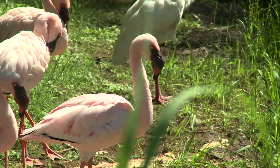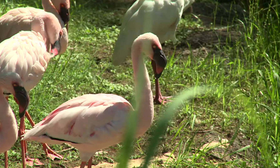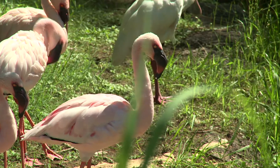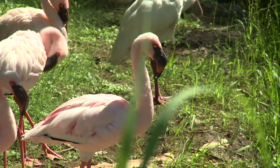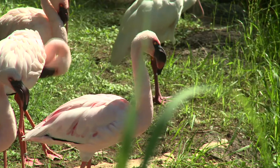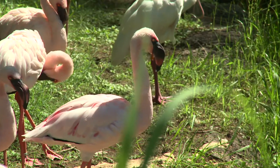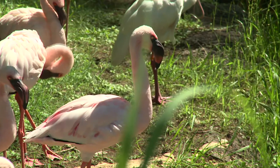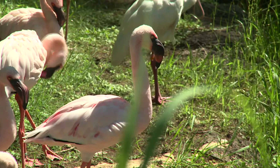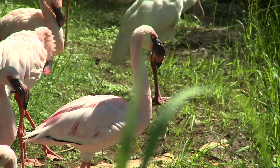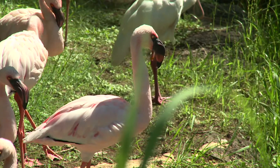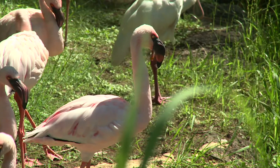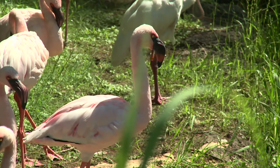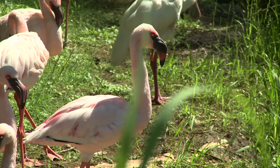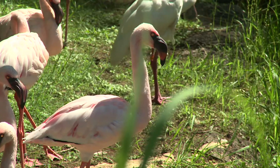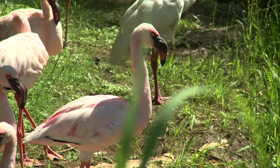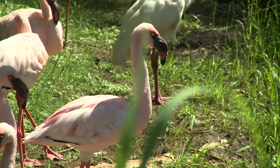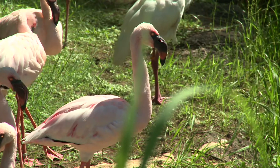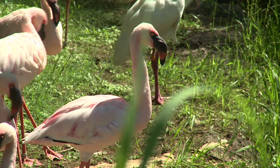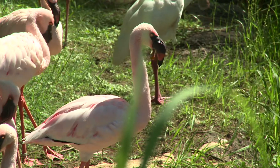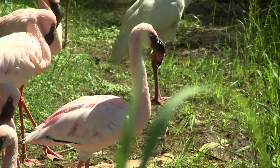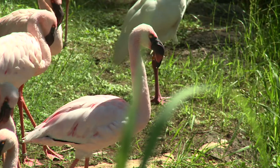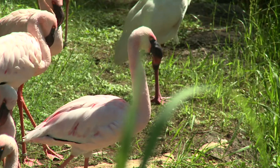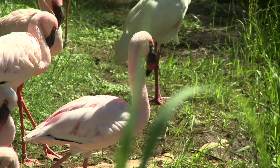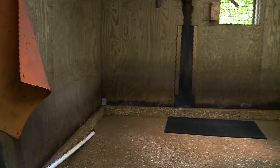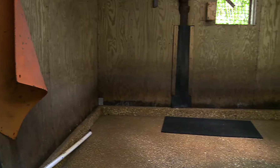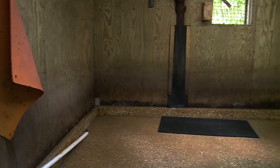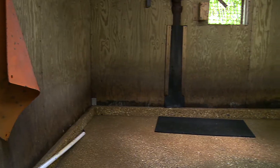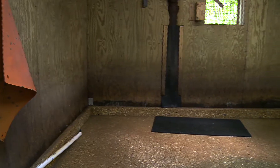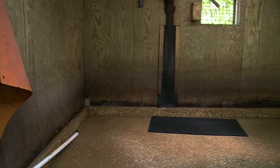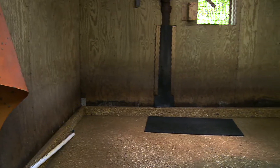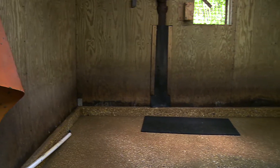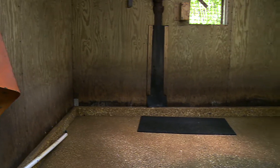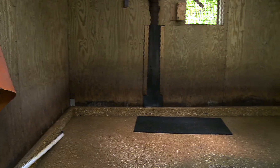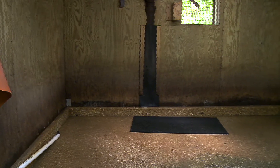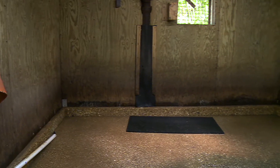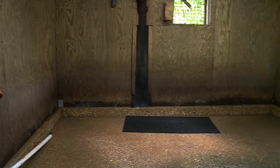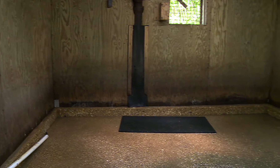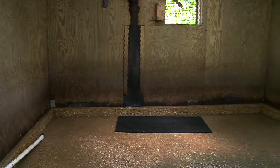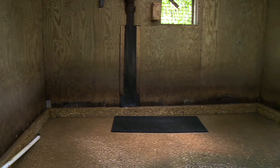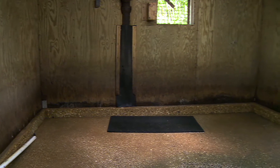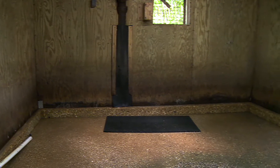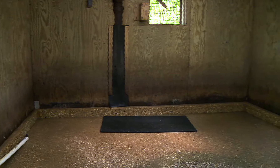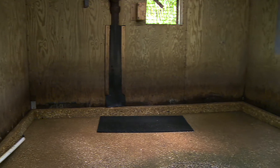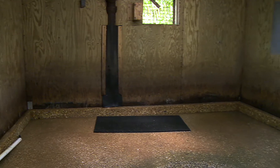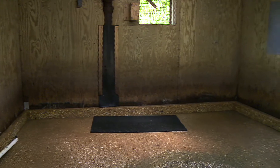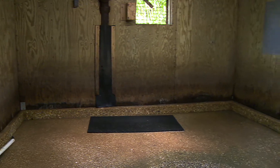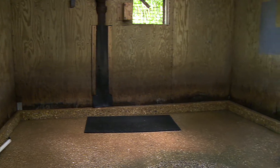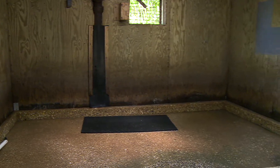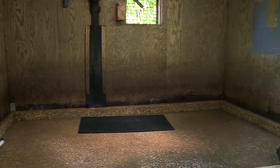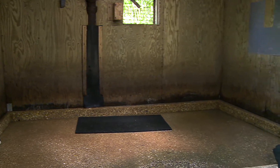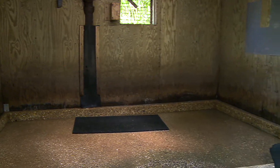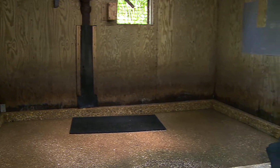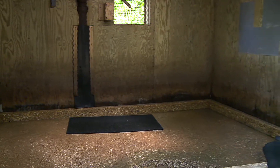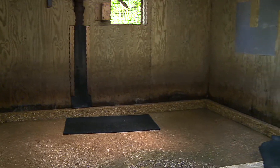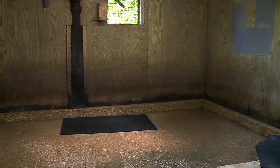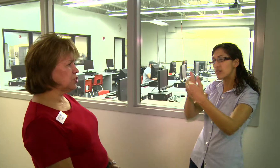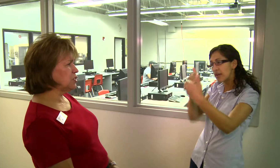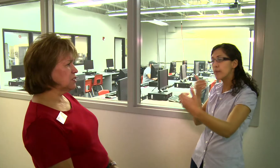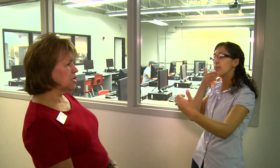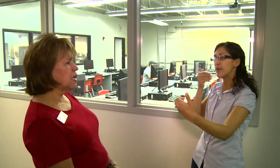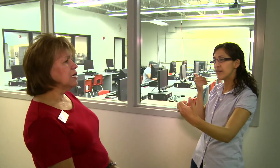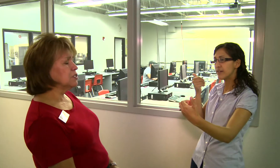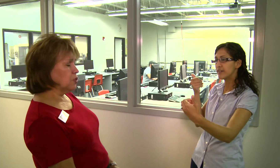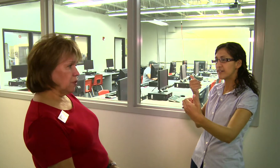place where there could be breeding area. Instead of all together in the same, all different